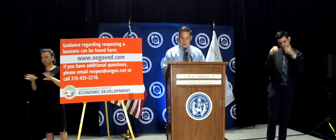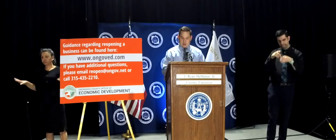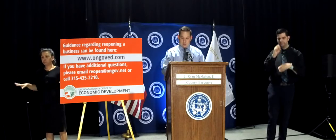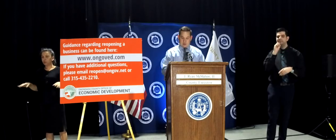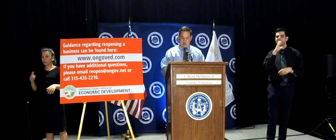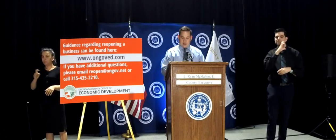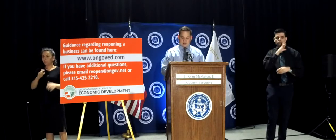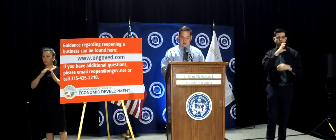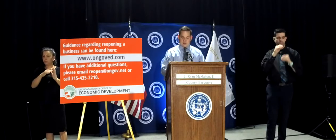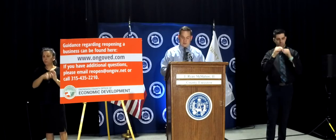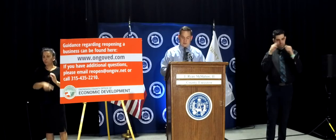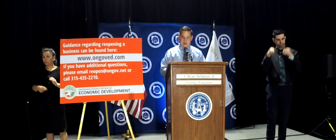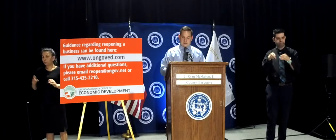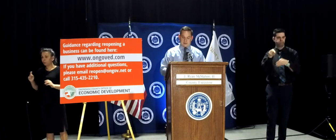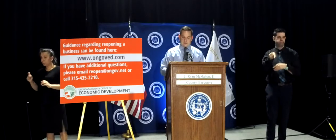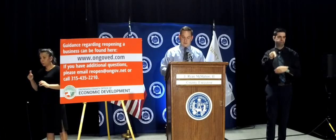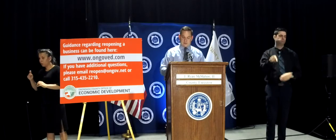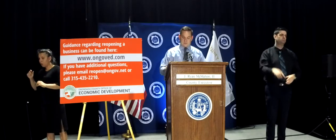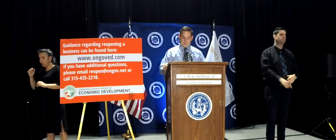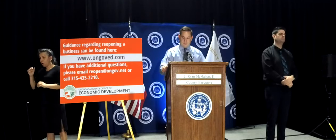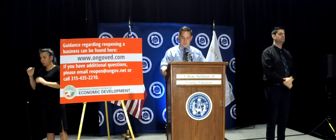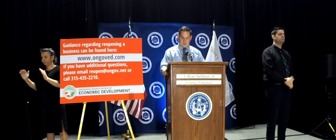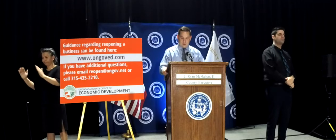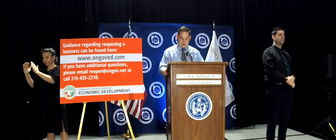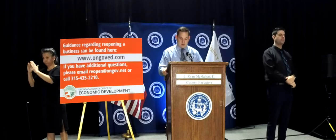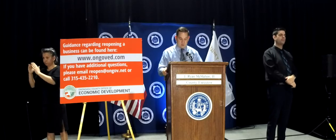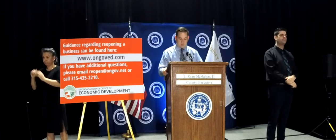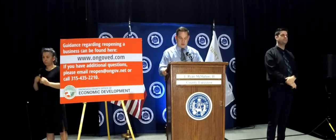Looking at active cases, 917,